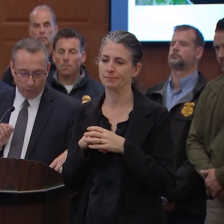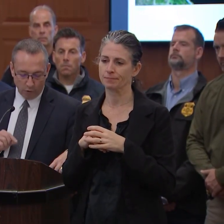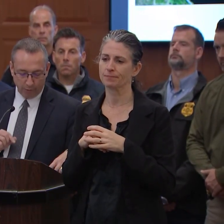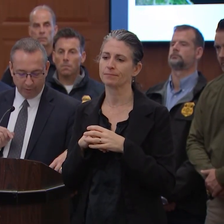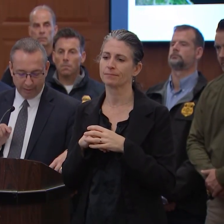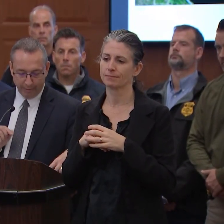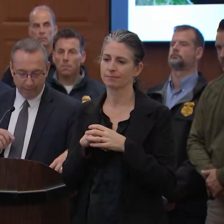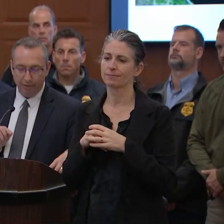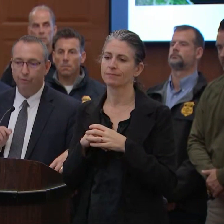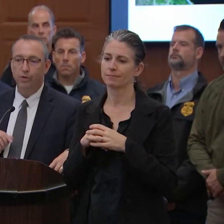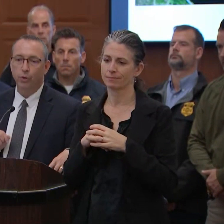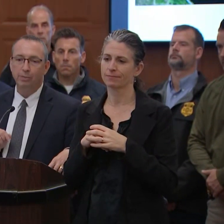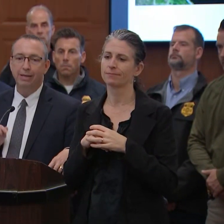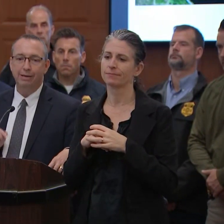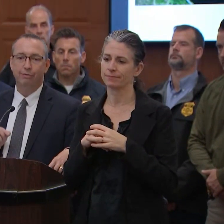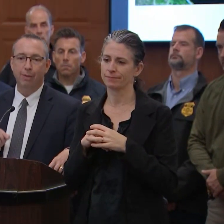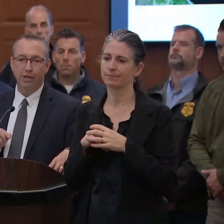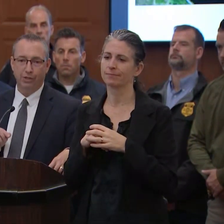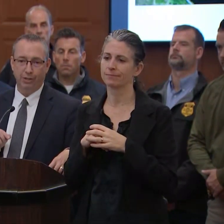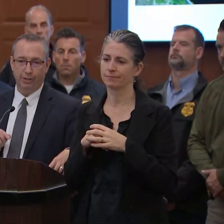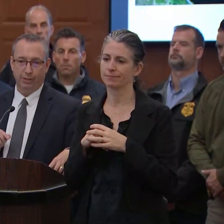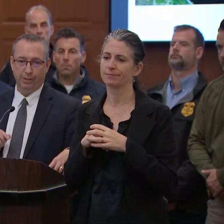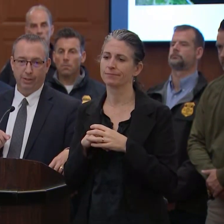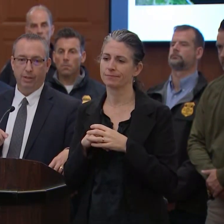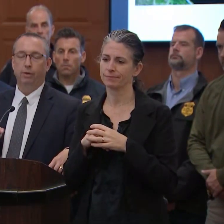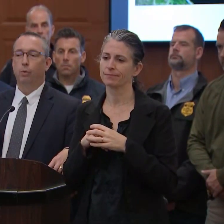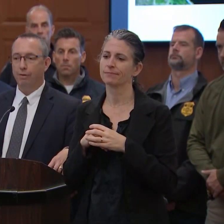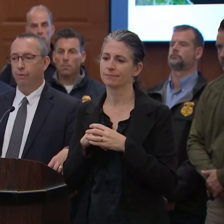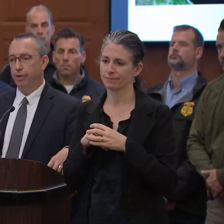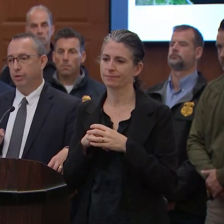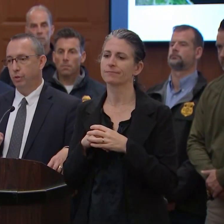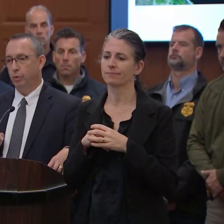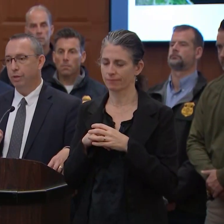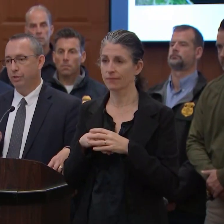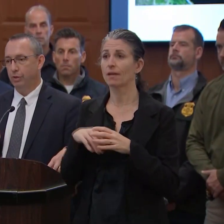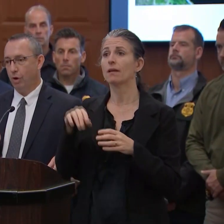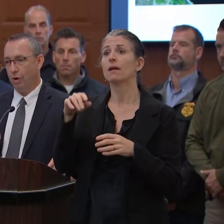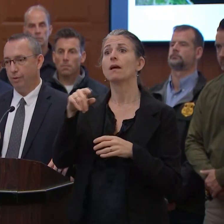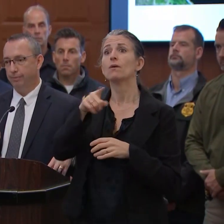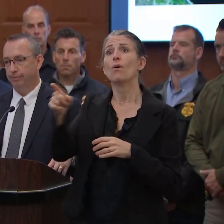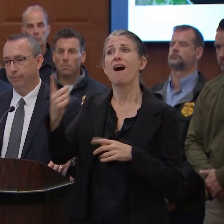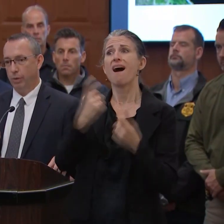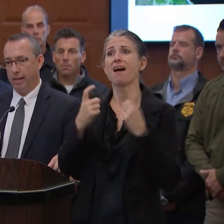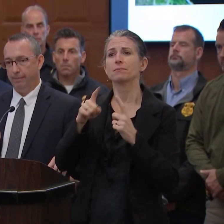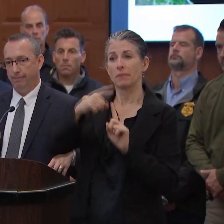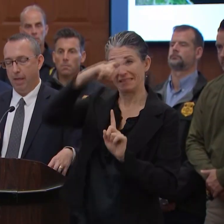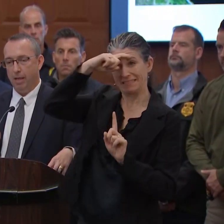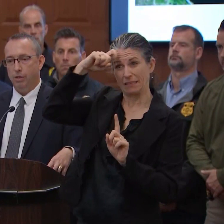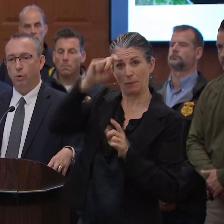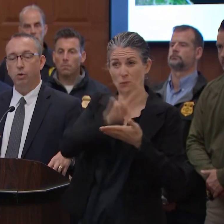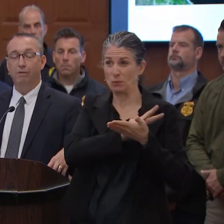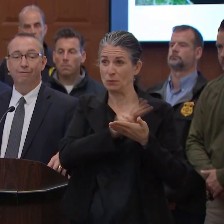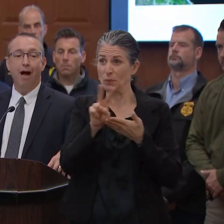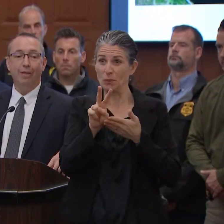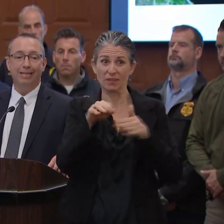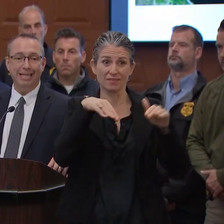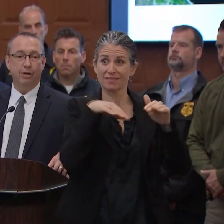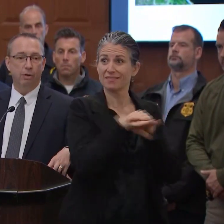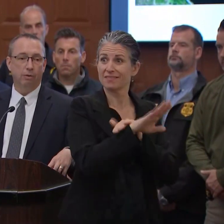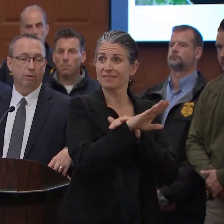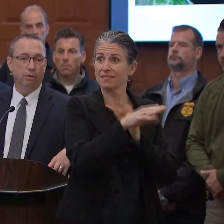any forcibly committed for treatment information reference to Mr. Card, okay? So you can